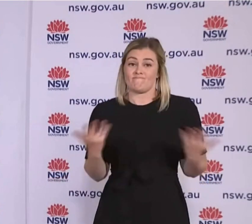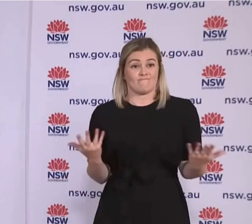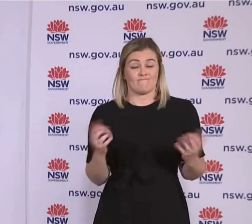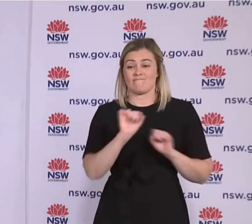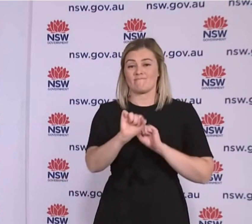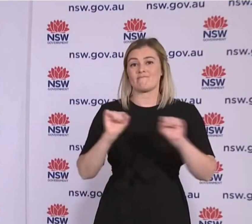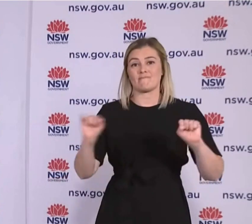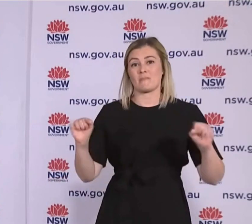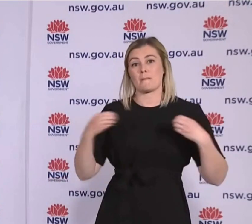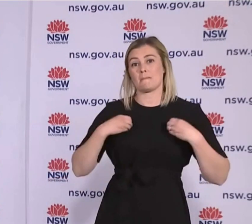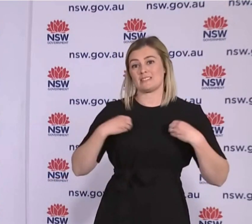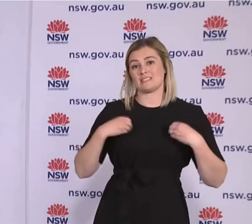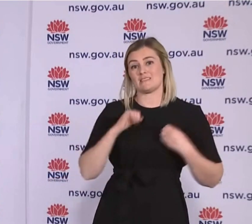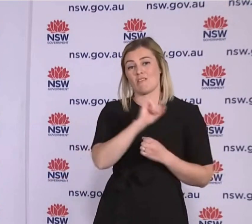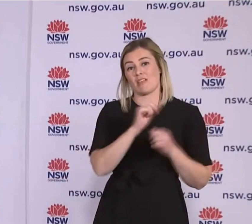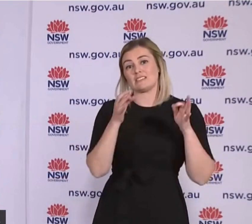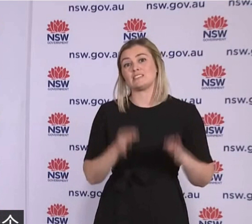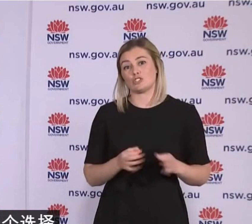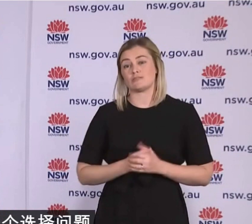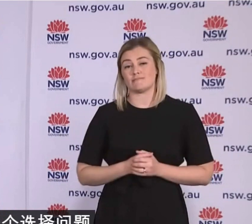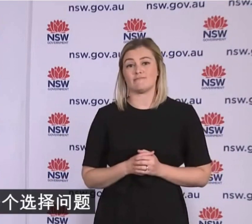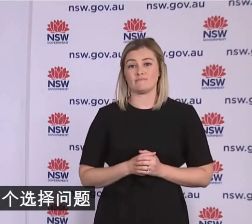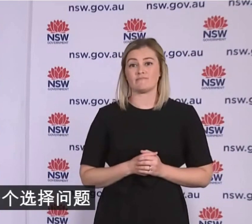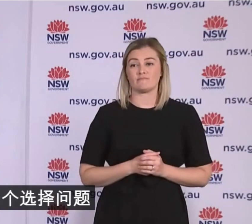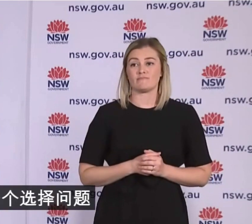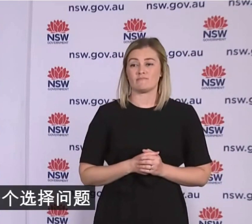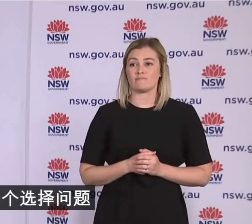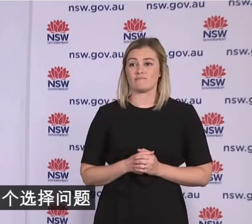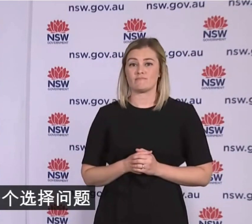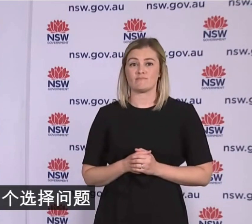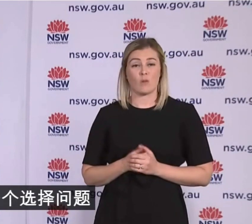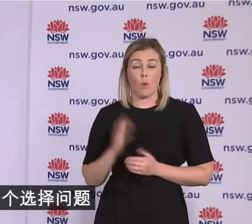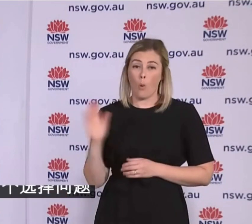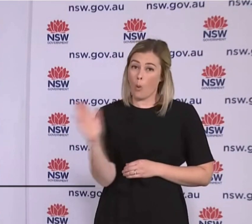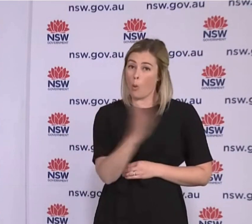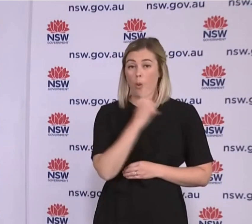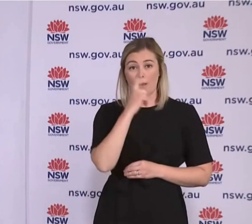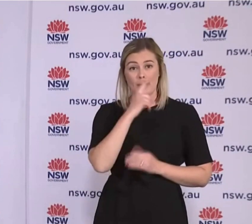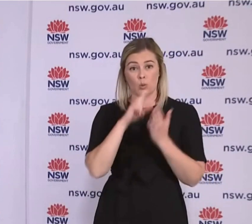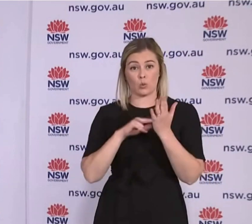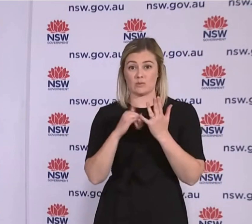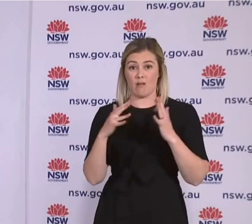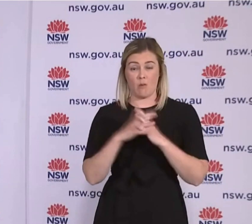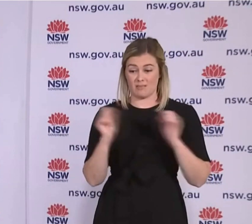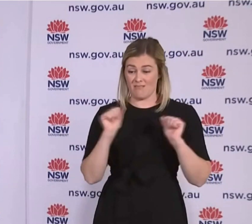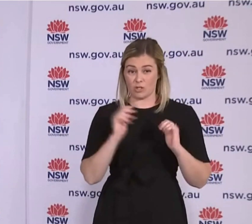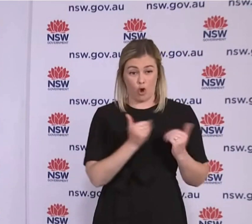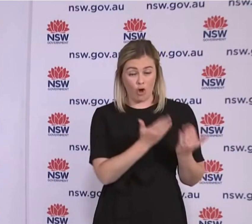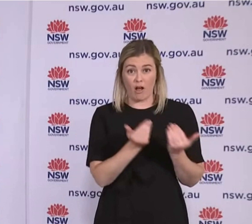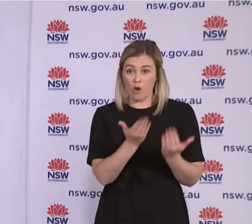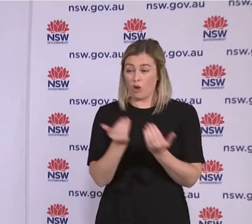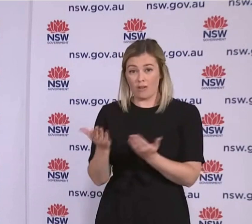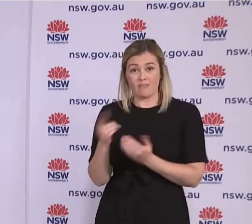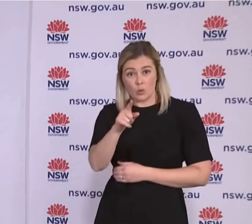And that's, again, a matter for people, of a choice issue. By that stage, every single person in the state would have been offered a vaccination or a